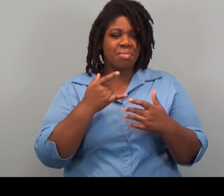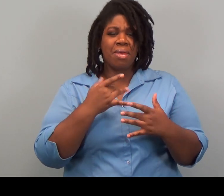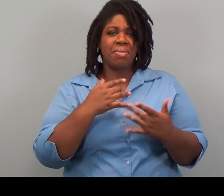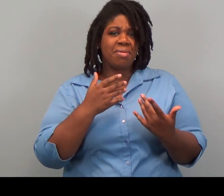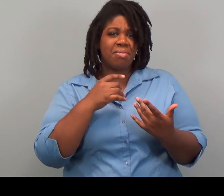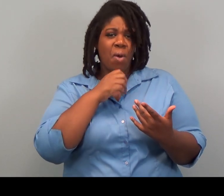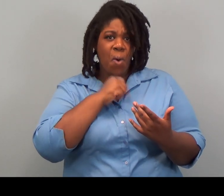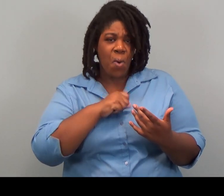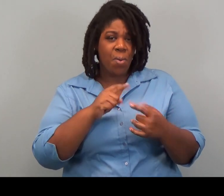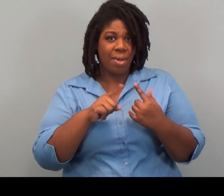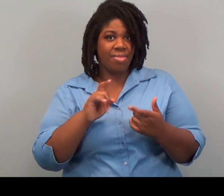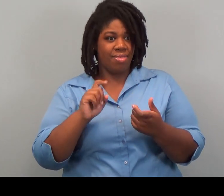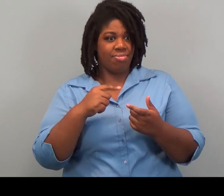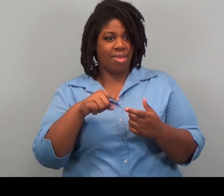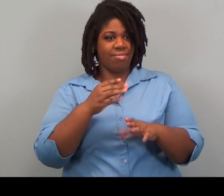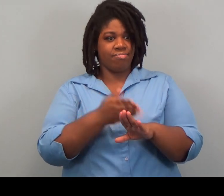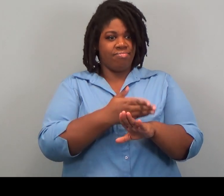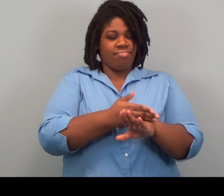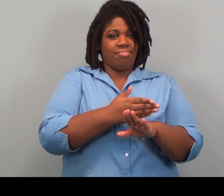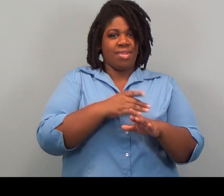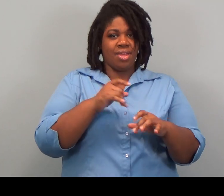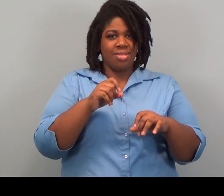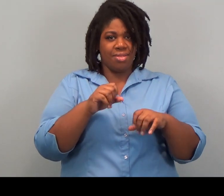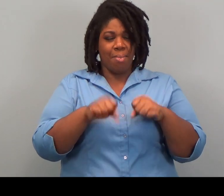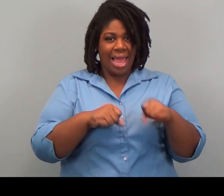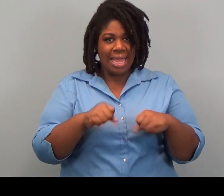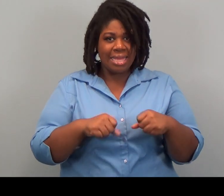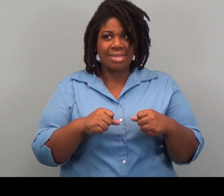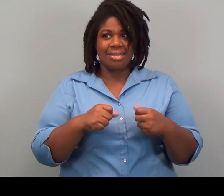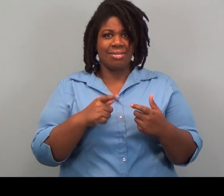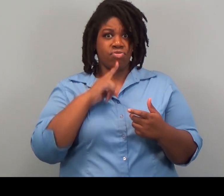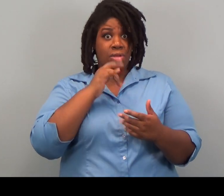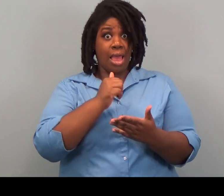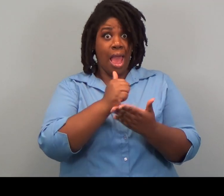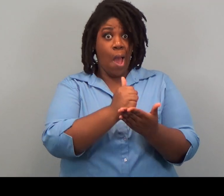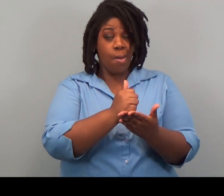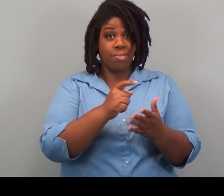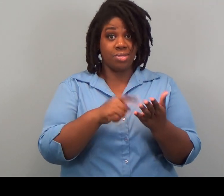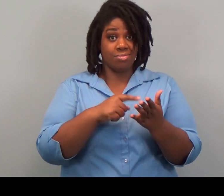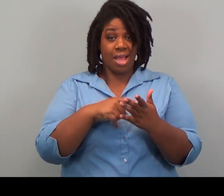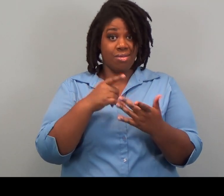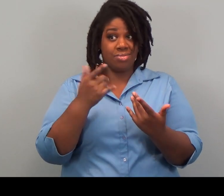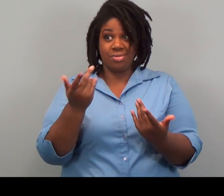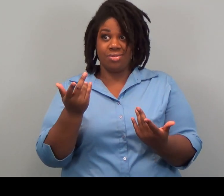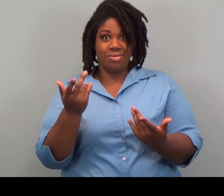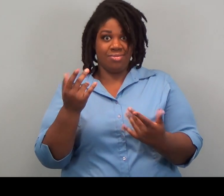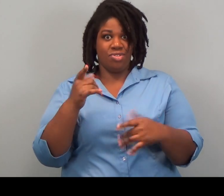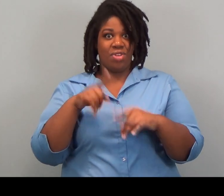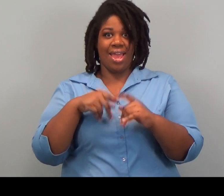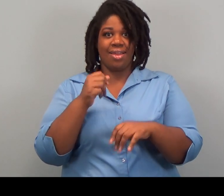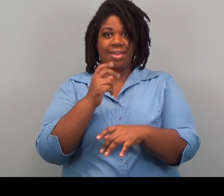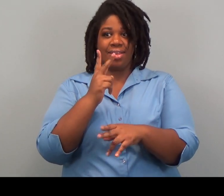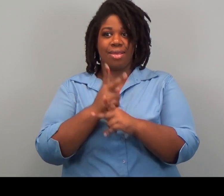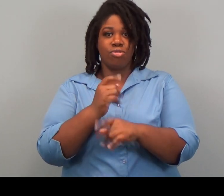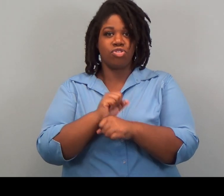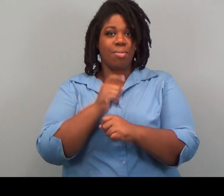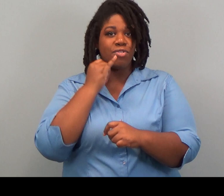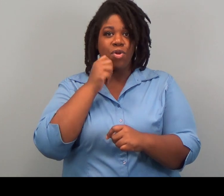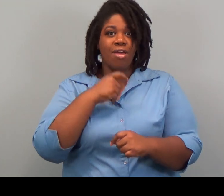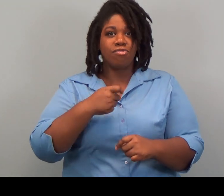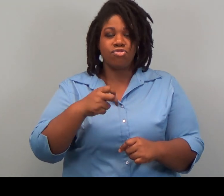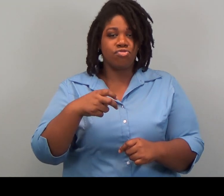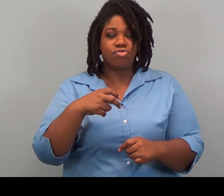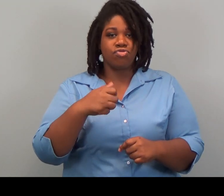the difference between keeping your job and being able to access the grocery store and other sort of job